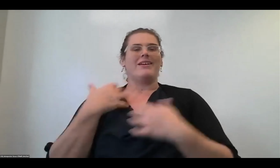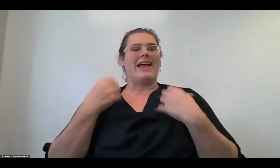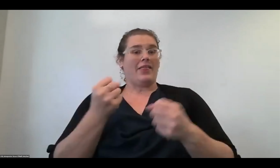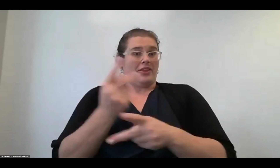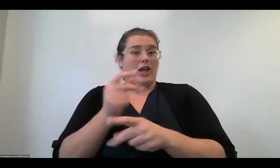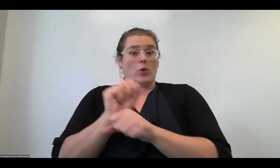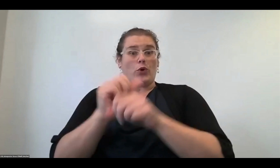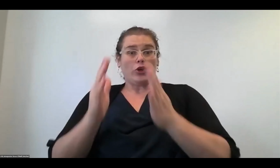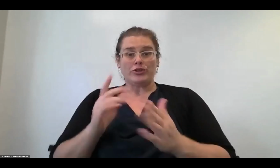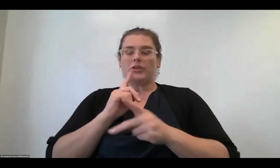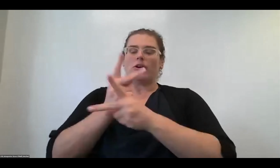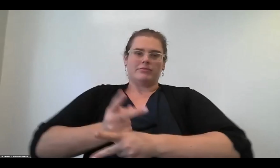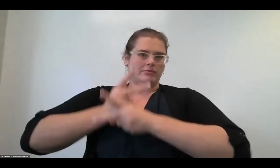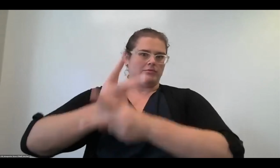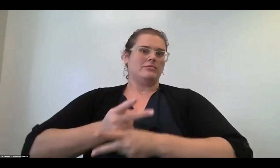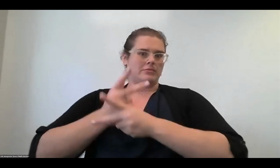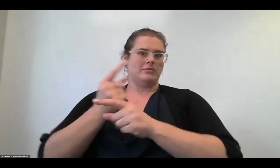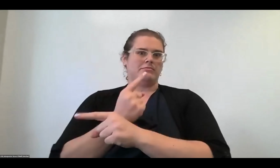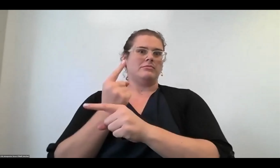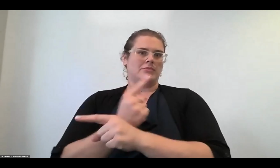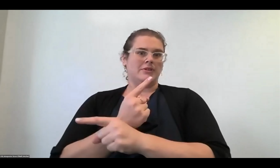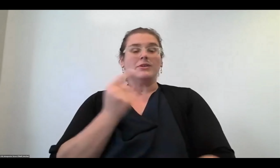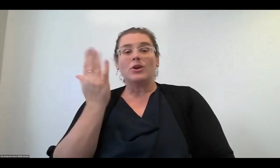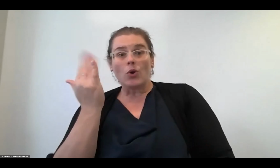just because they interact with